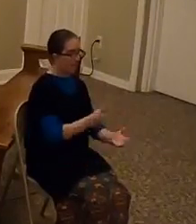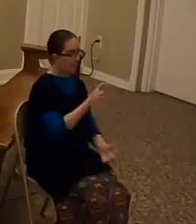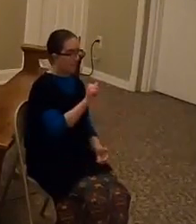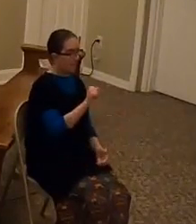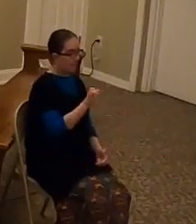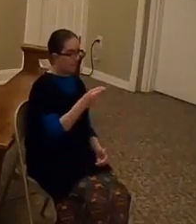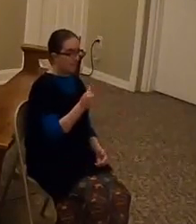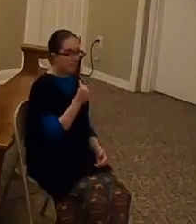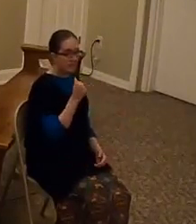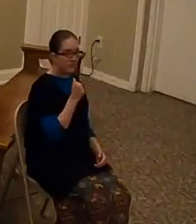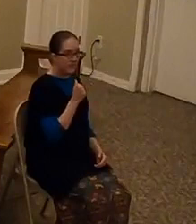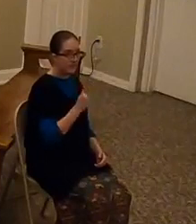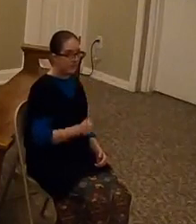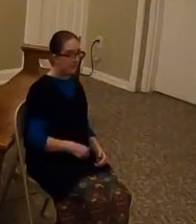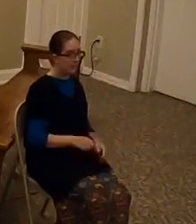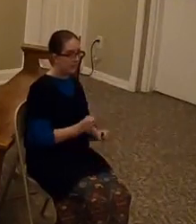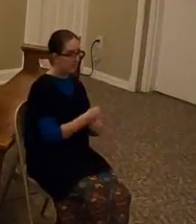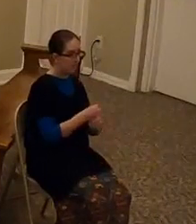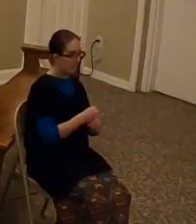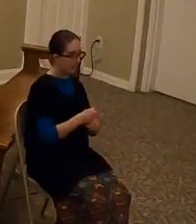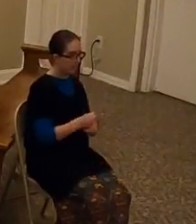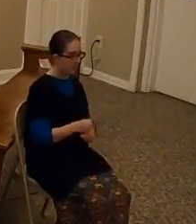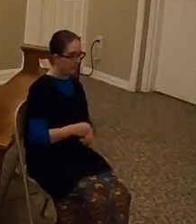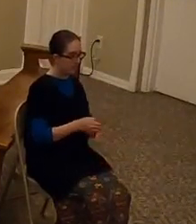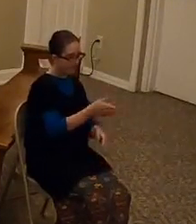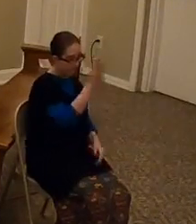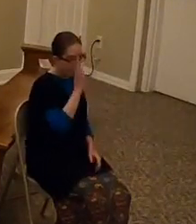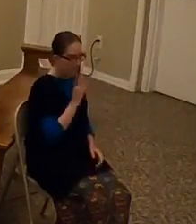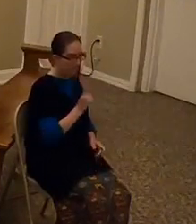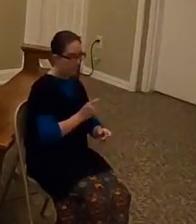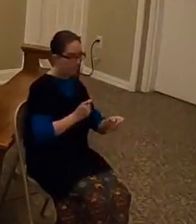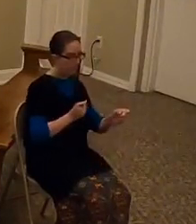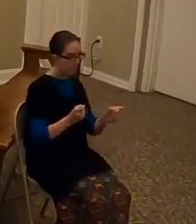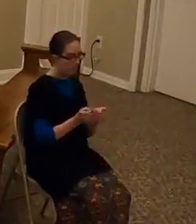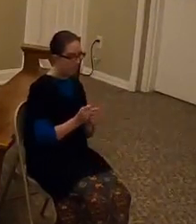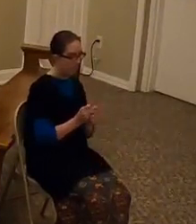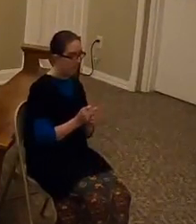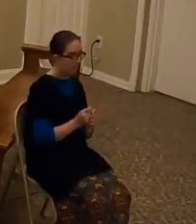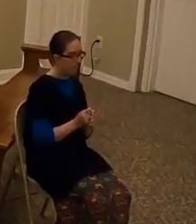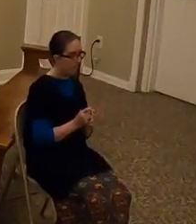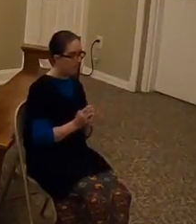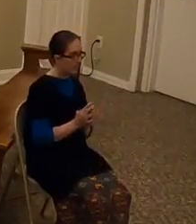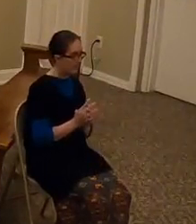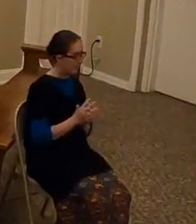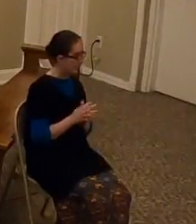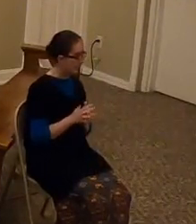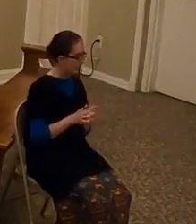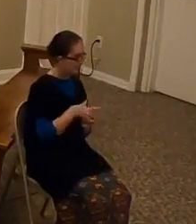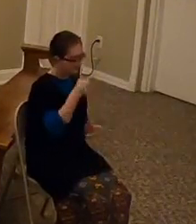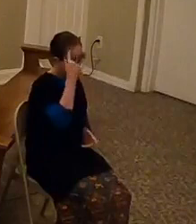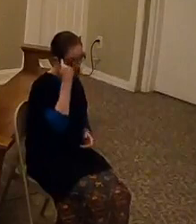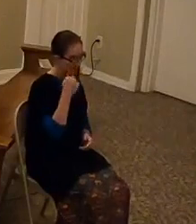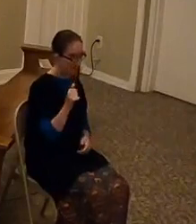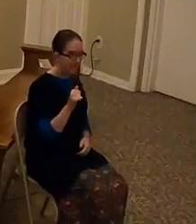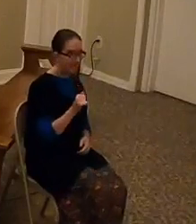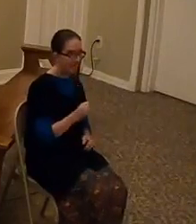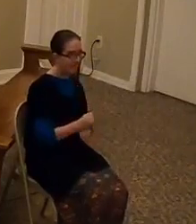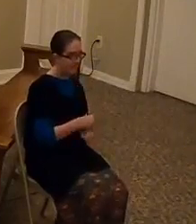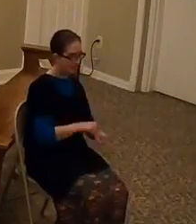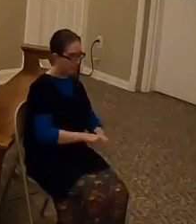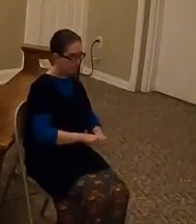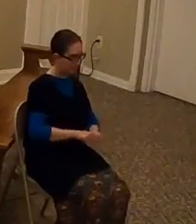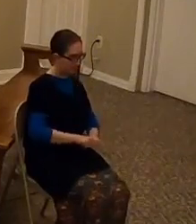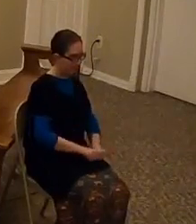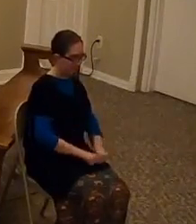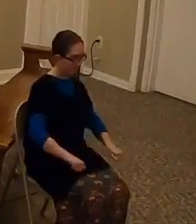rash like you wouldn't believe. And so they're making... Maybe that's why God turned fig leaves into that kind of a deal, because they made themselves